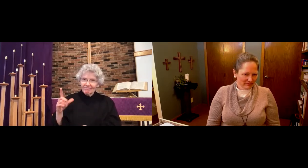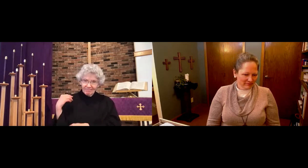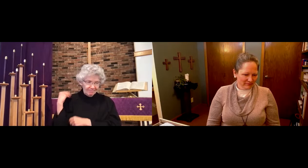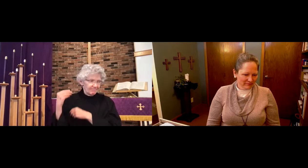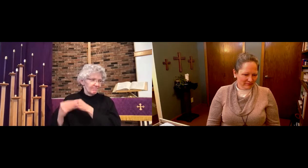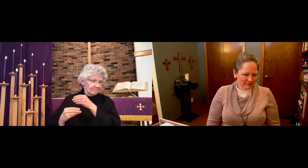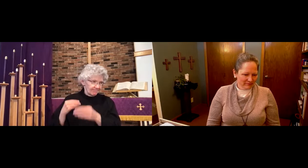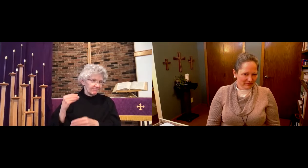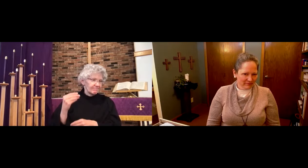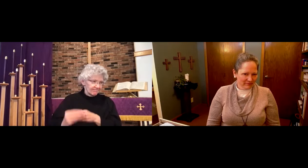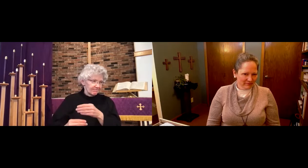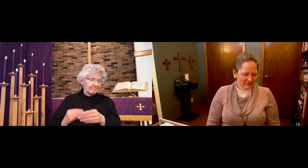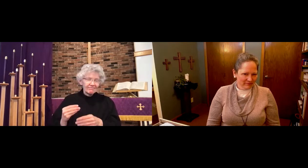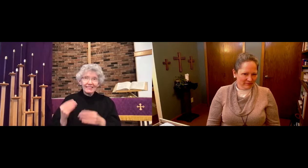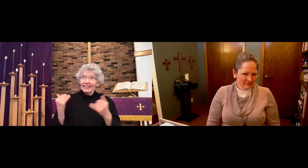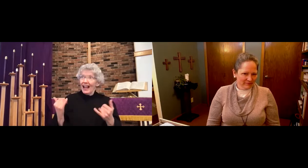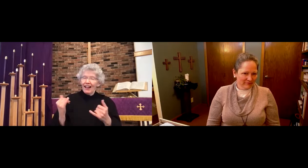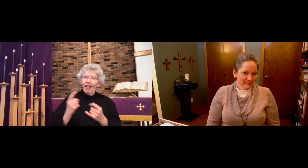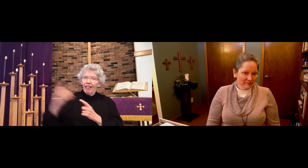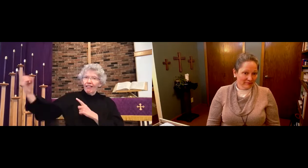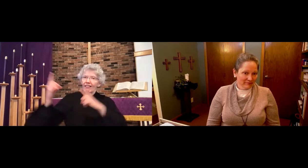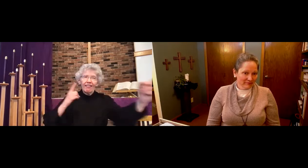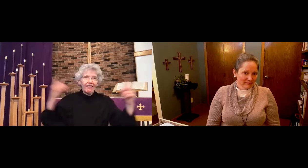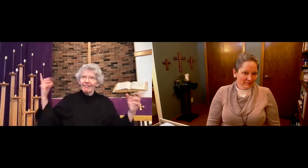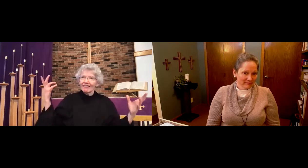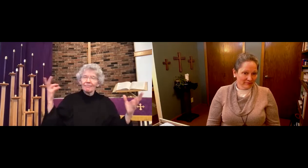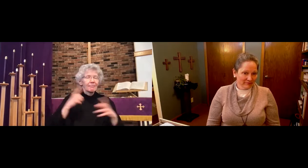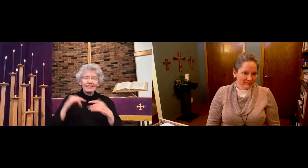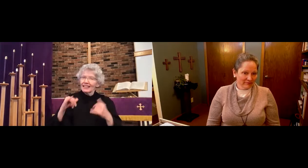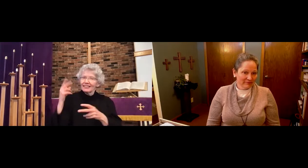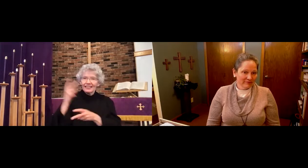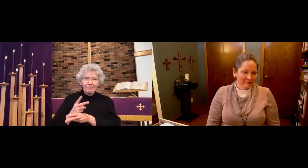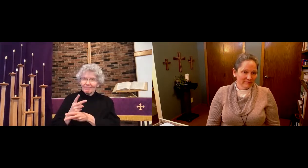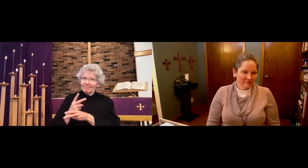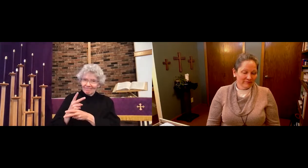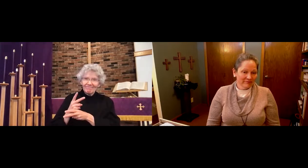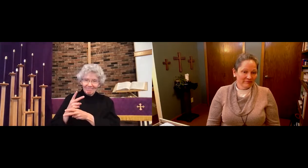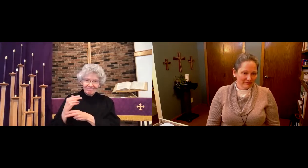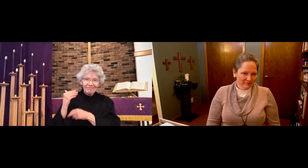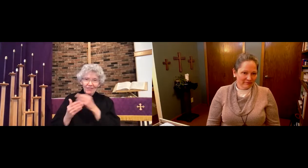We can keep our traditions even though we're physically apart from one another.